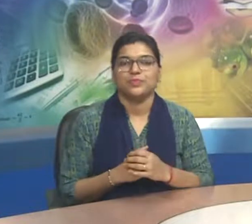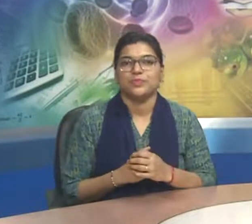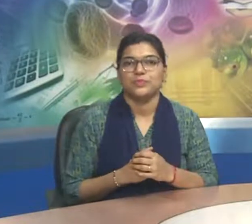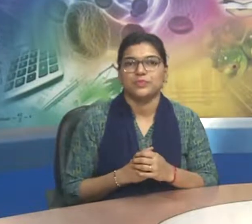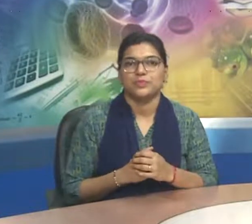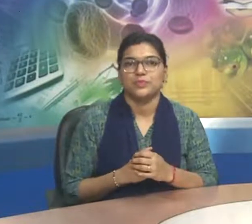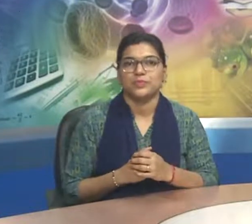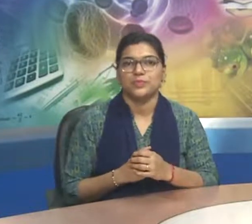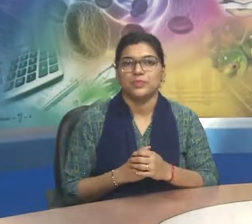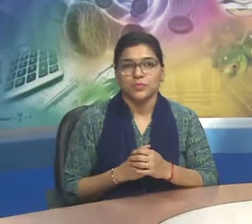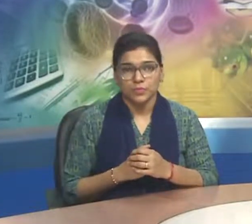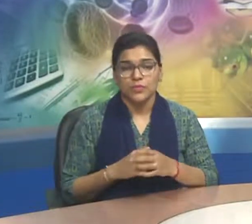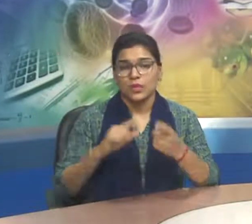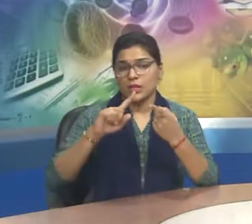lesson number 2.